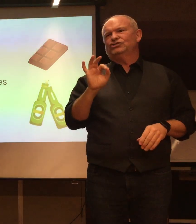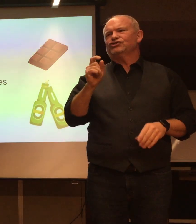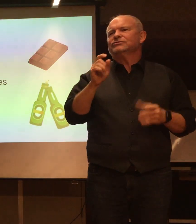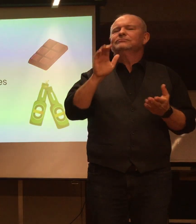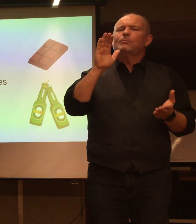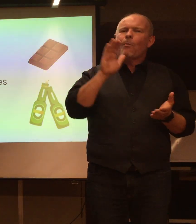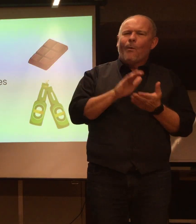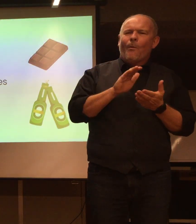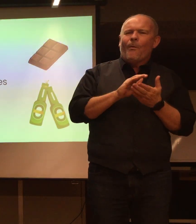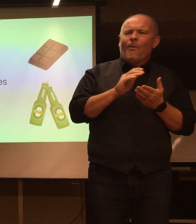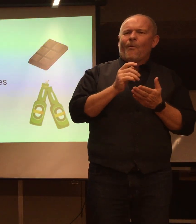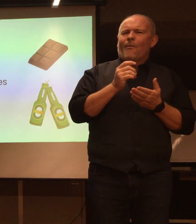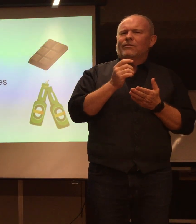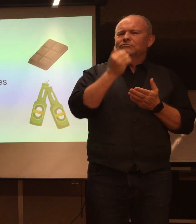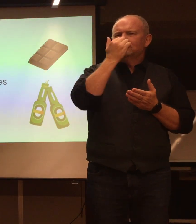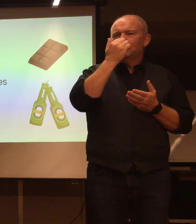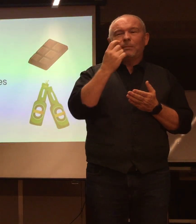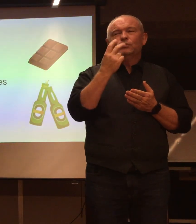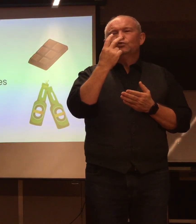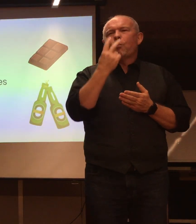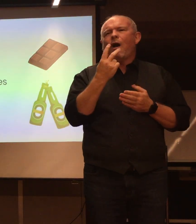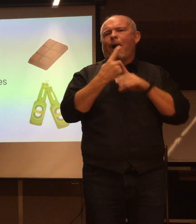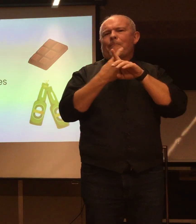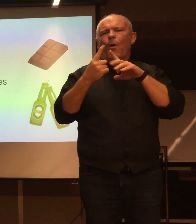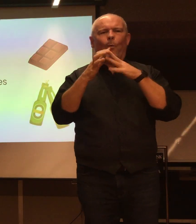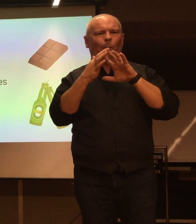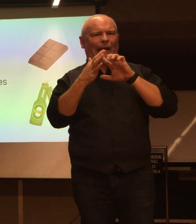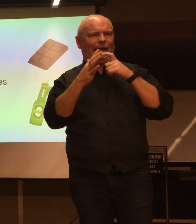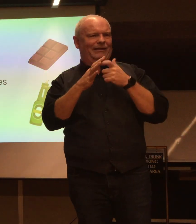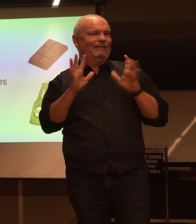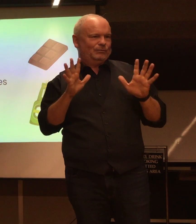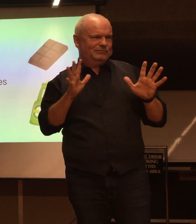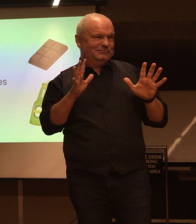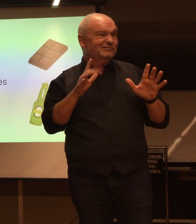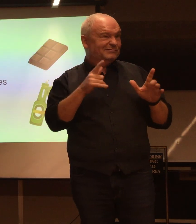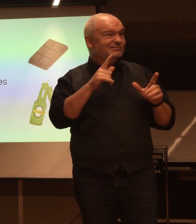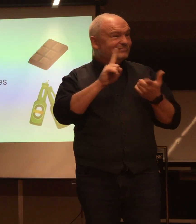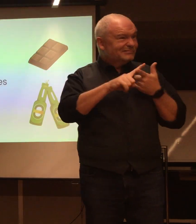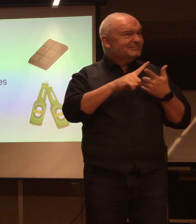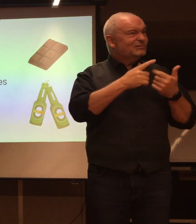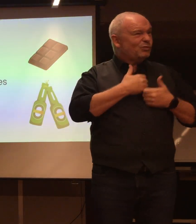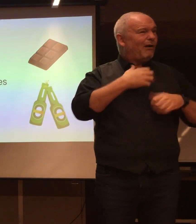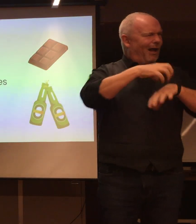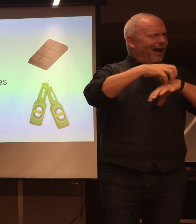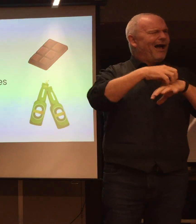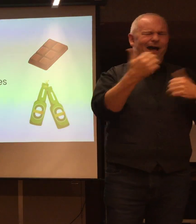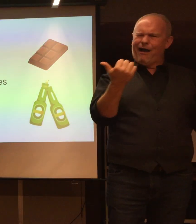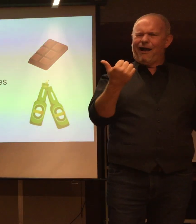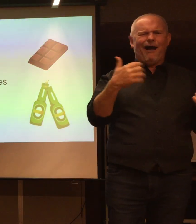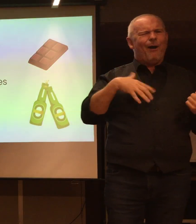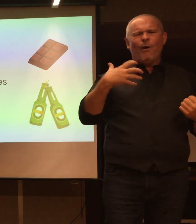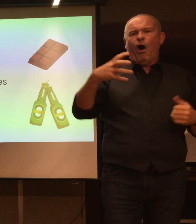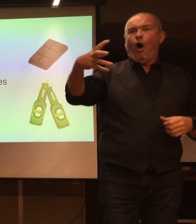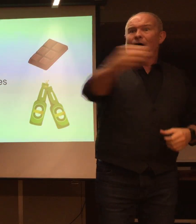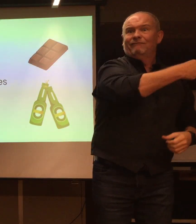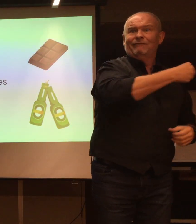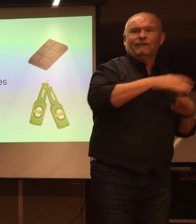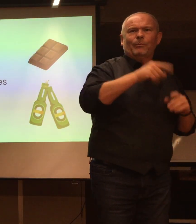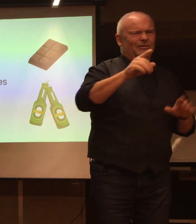smaller amounts, maybe twice a week. Okay, so you can still enjoy your cake. I don't want to take your cake